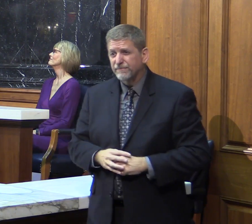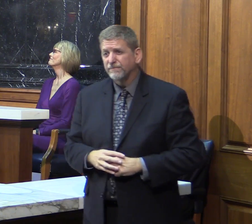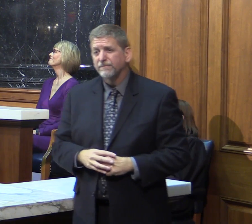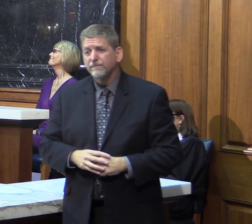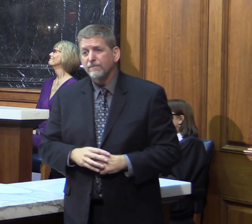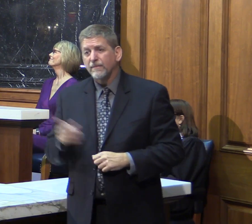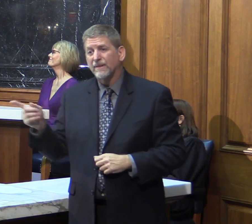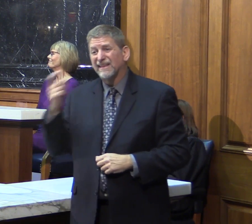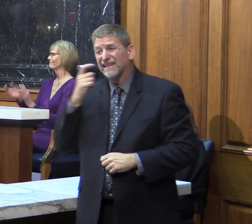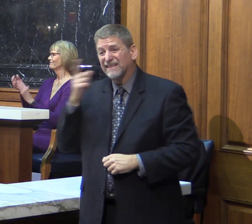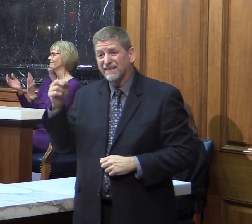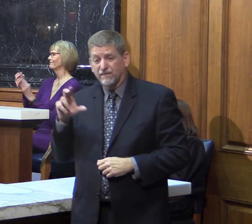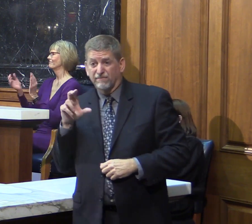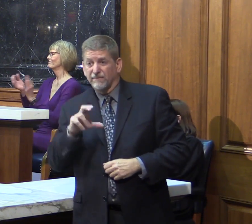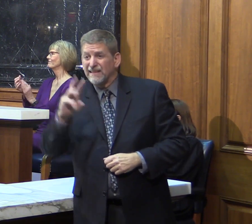million here.